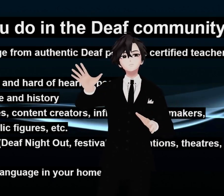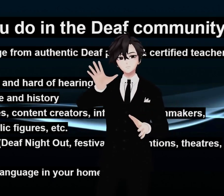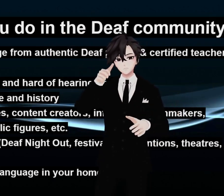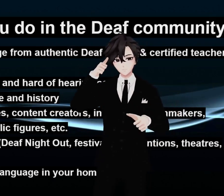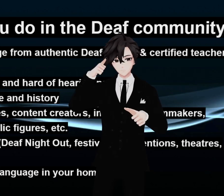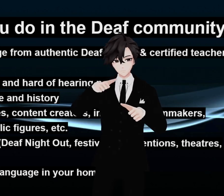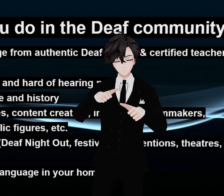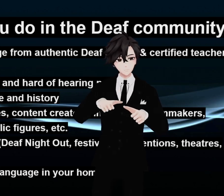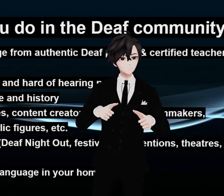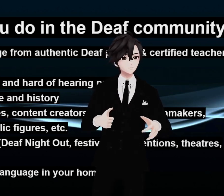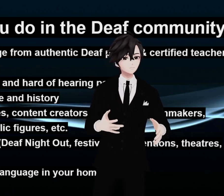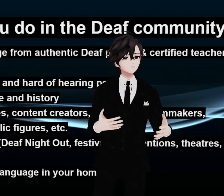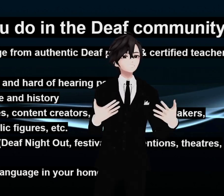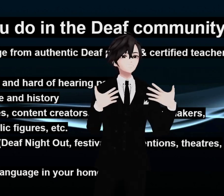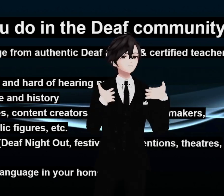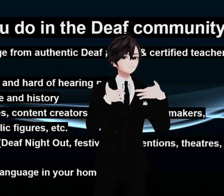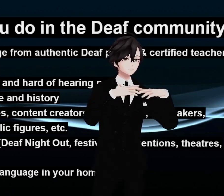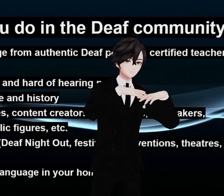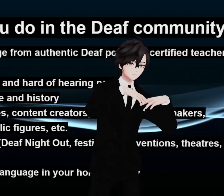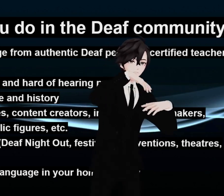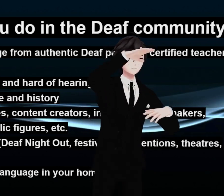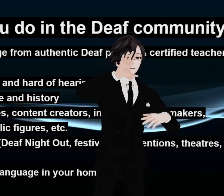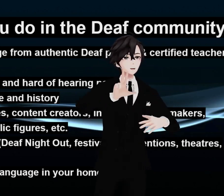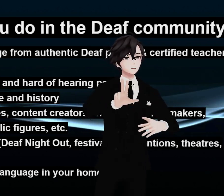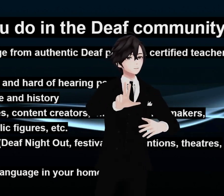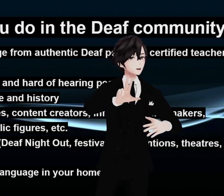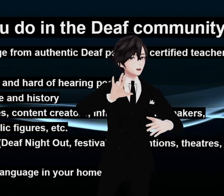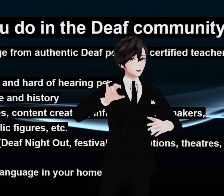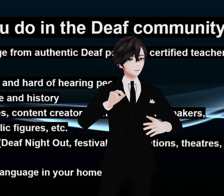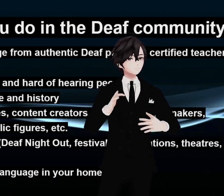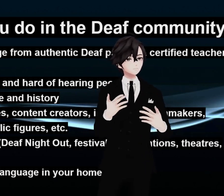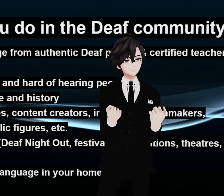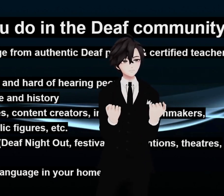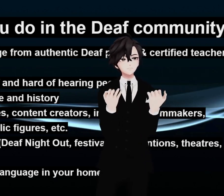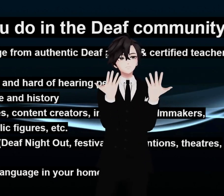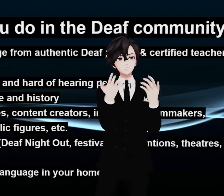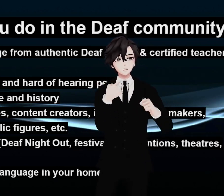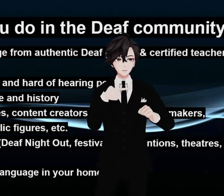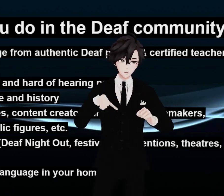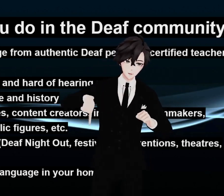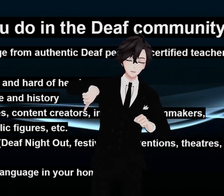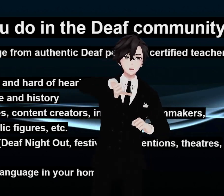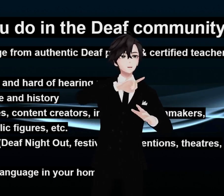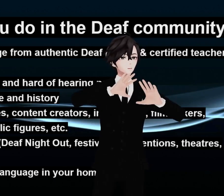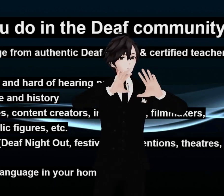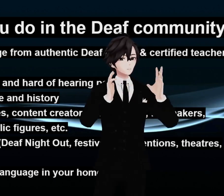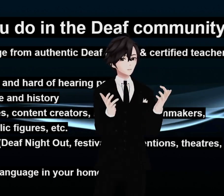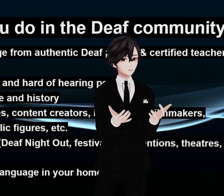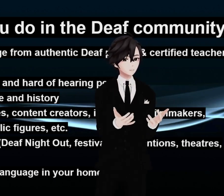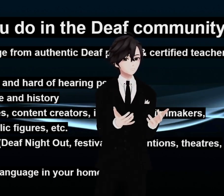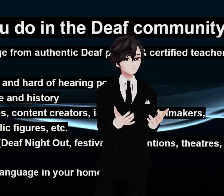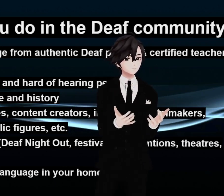Language. Remember, there is over 300 sign languages around the